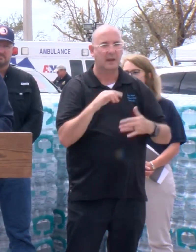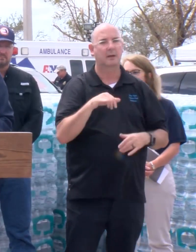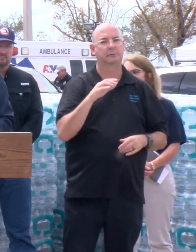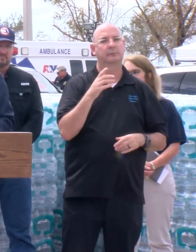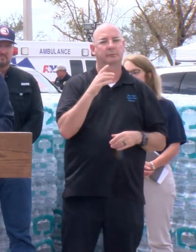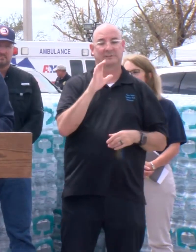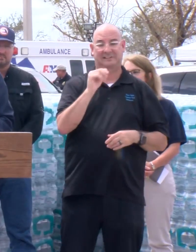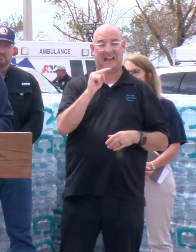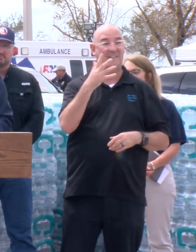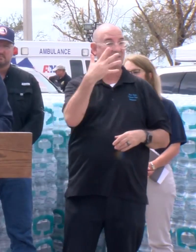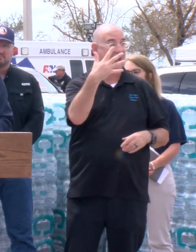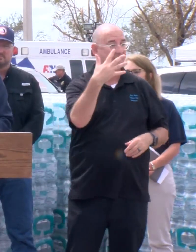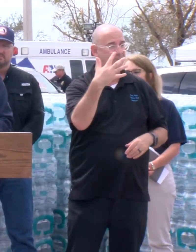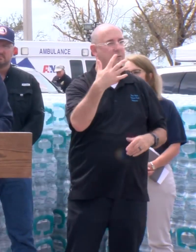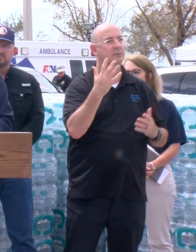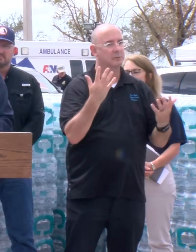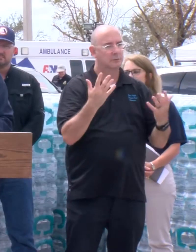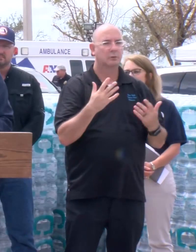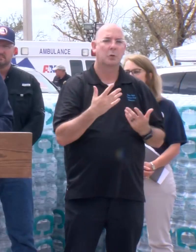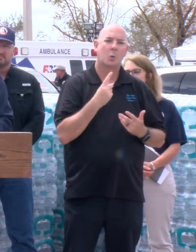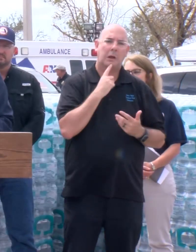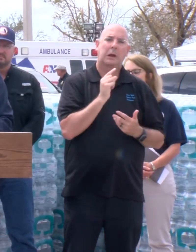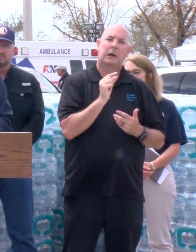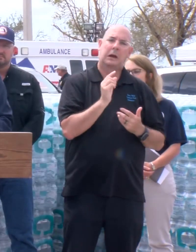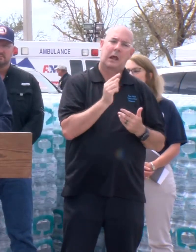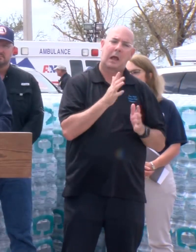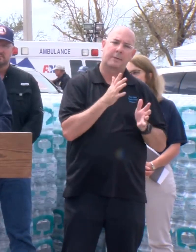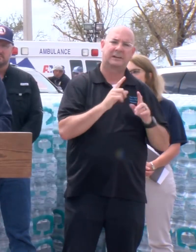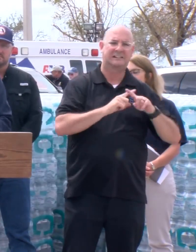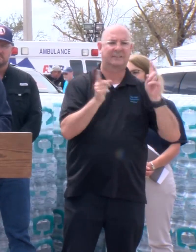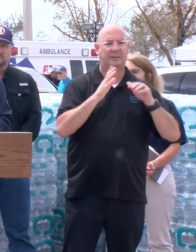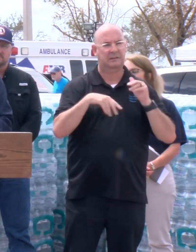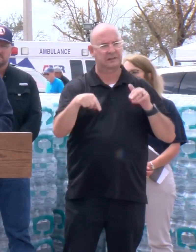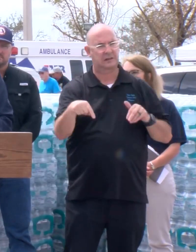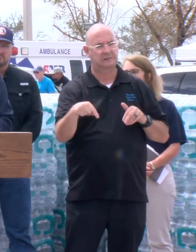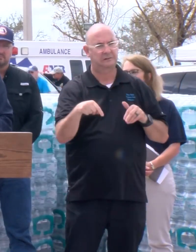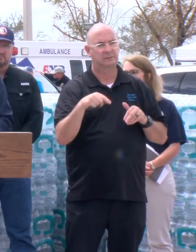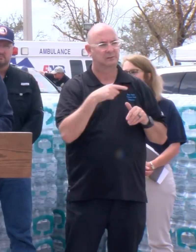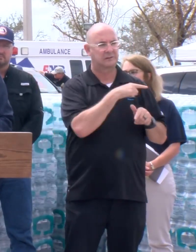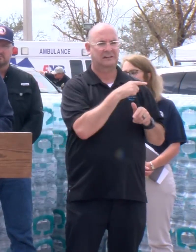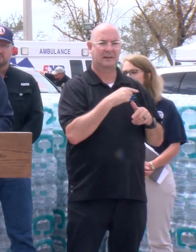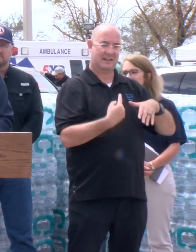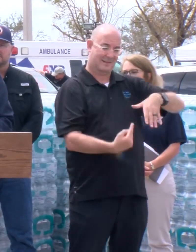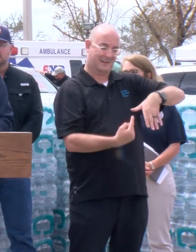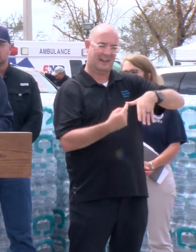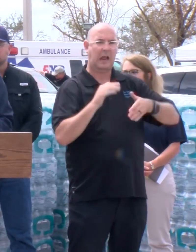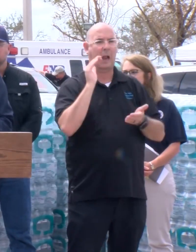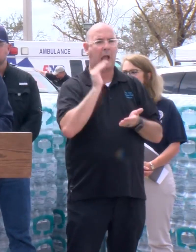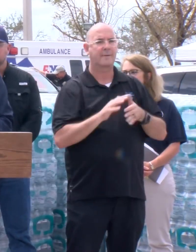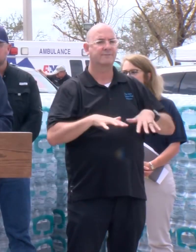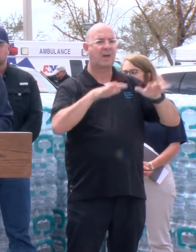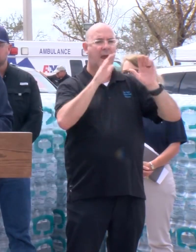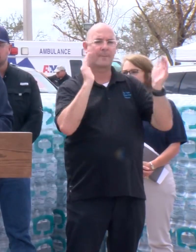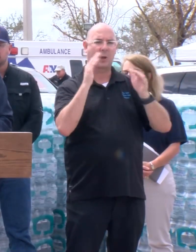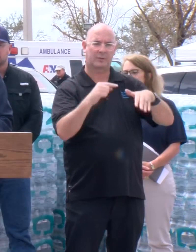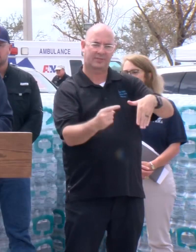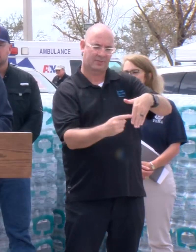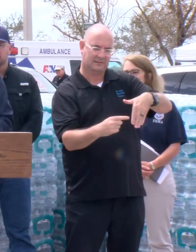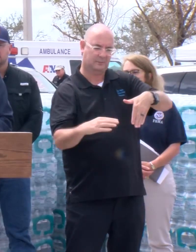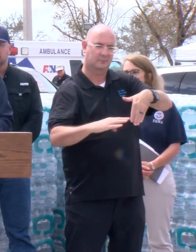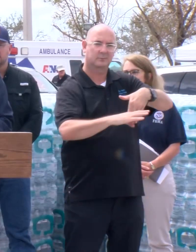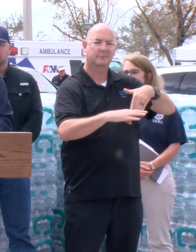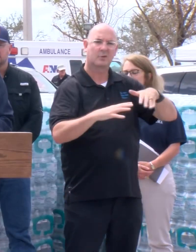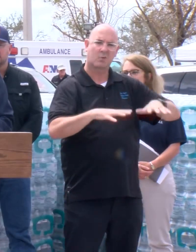hurricane. A little bit different than this one, not as much flooding, not as much water, but very powerful. And it